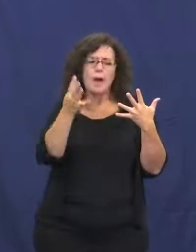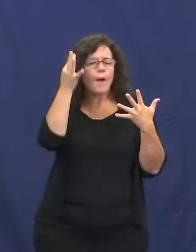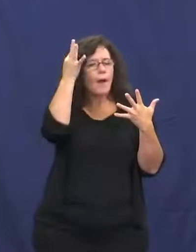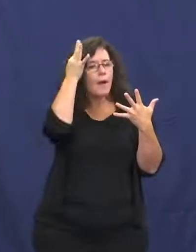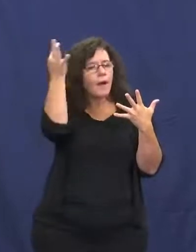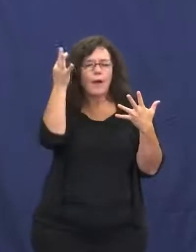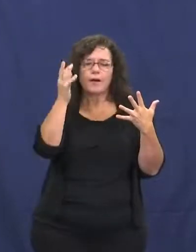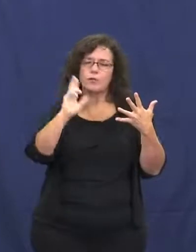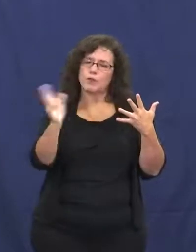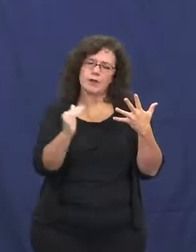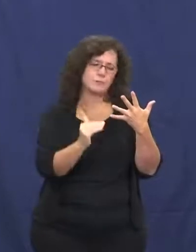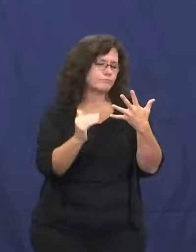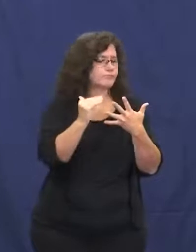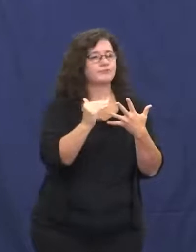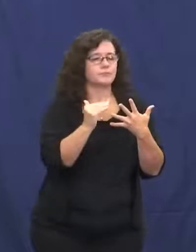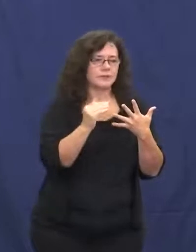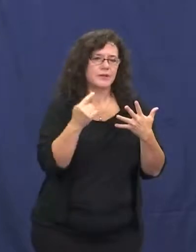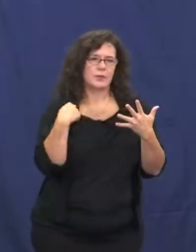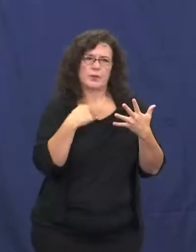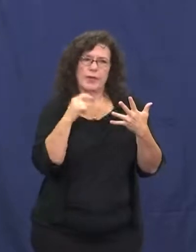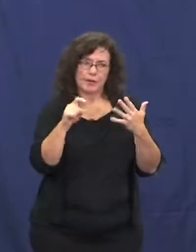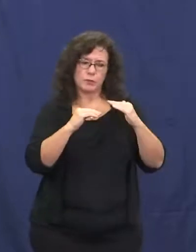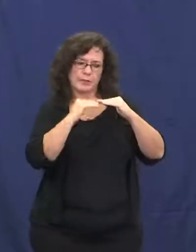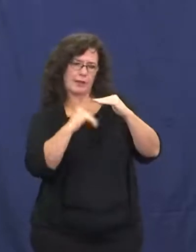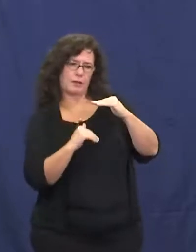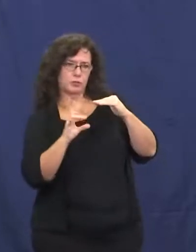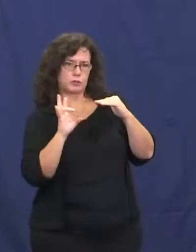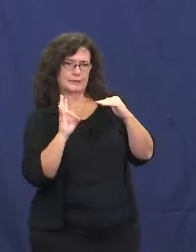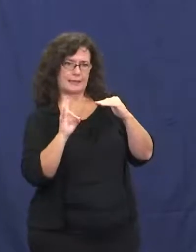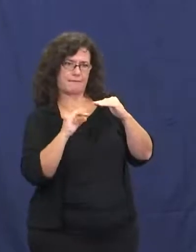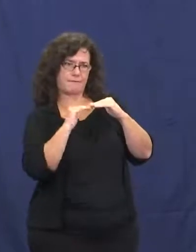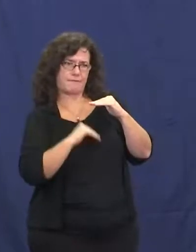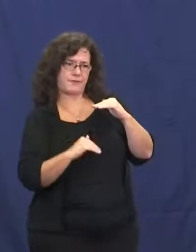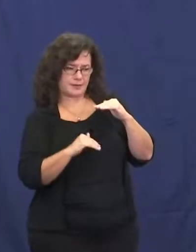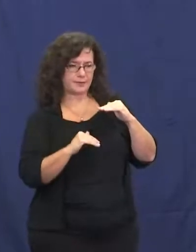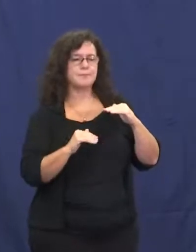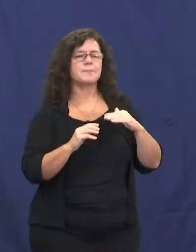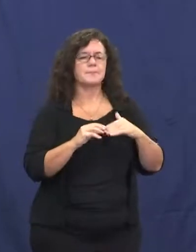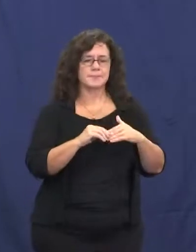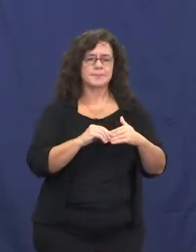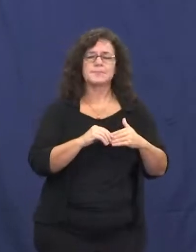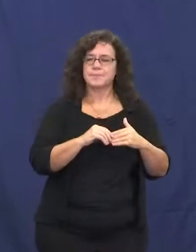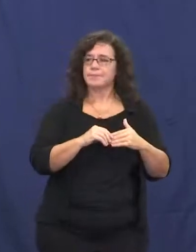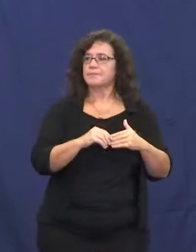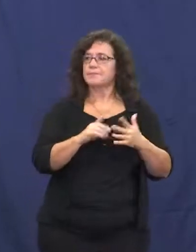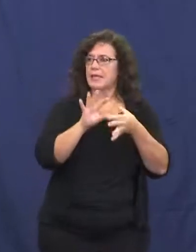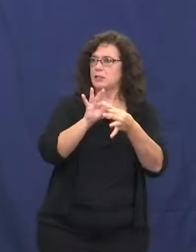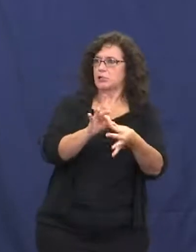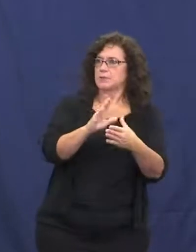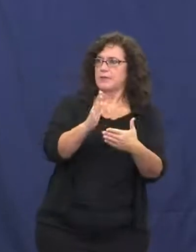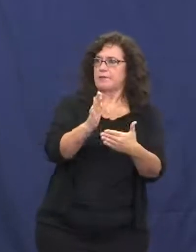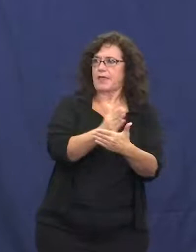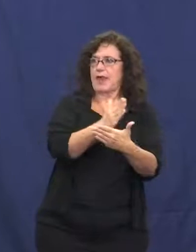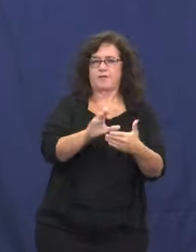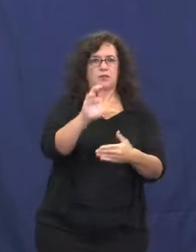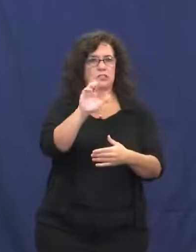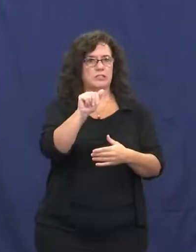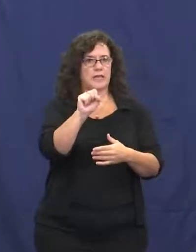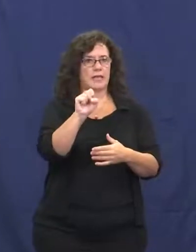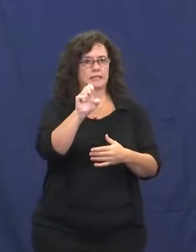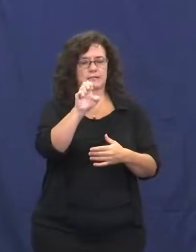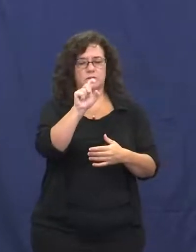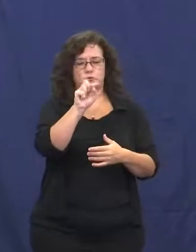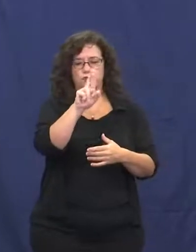right under 7 or under that we need in terms of the average case rate per